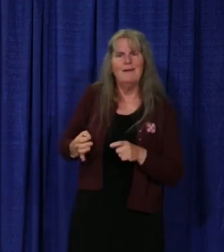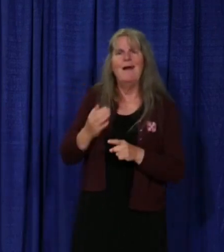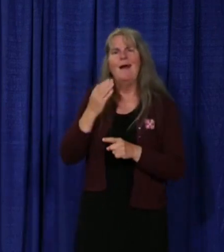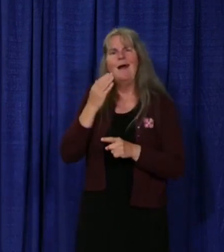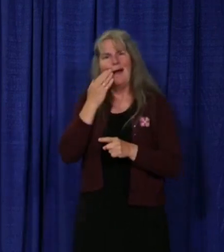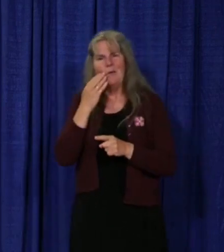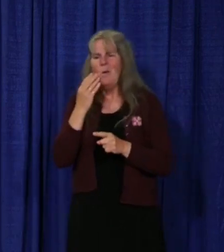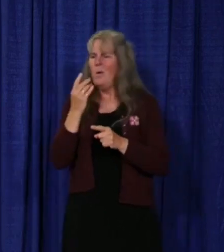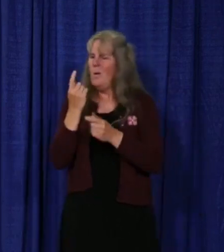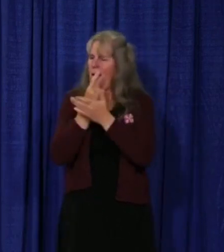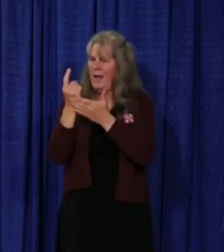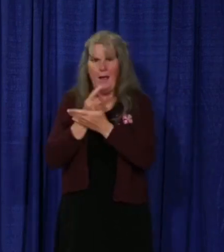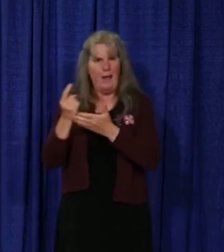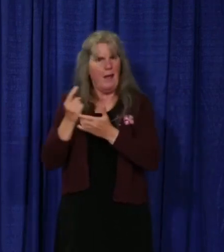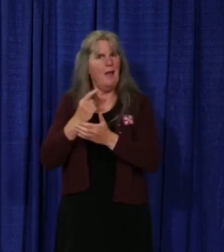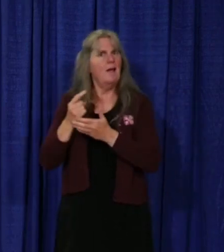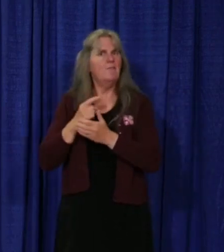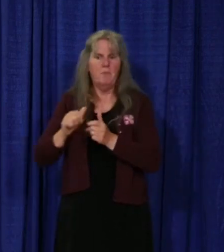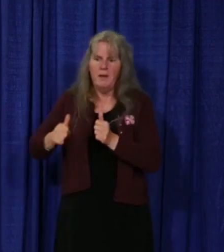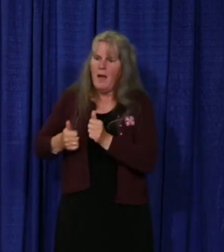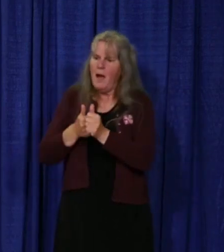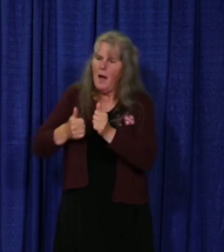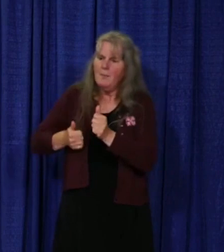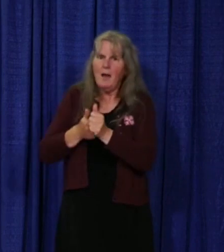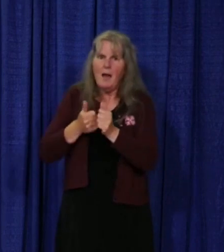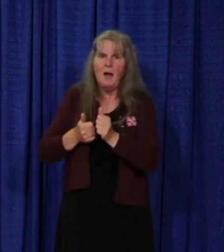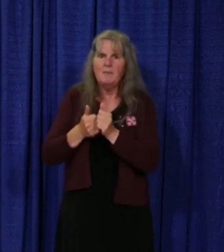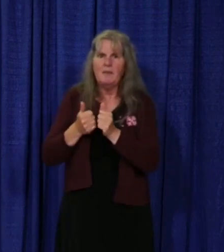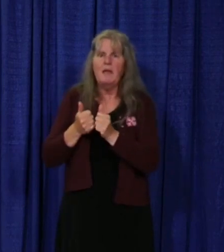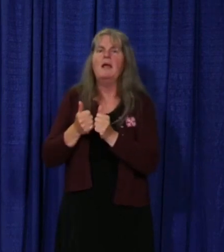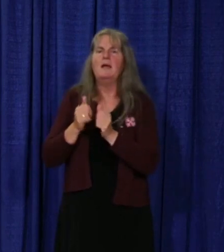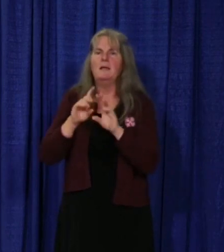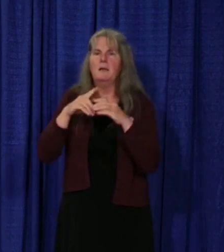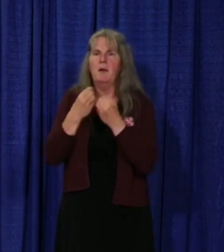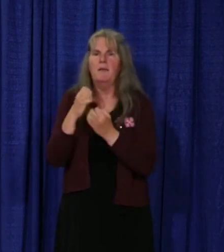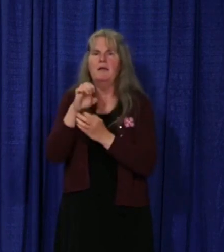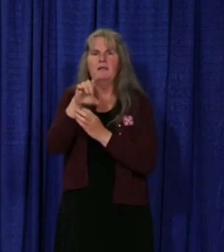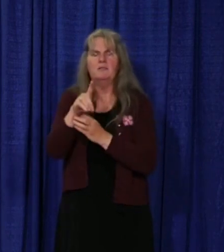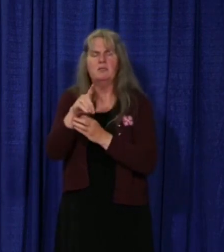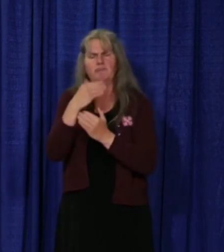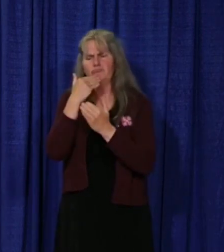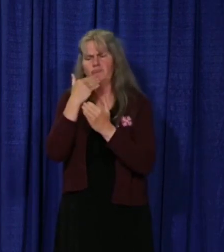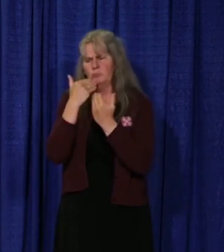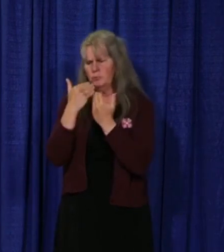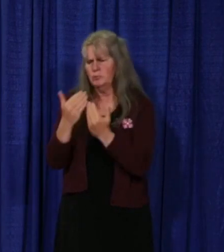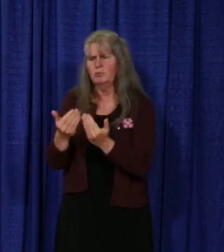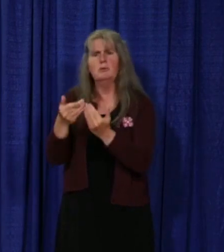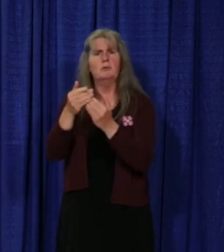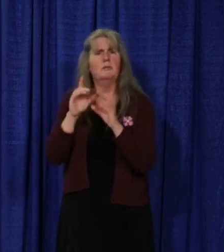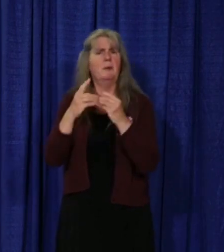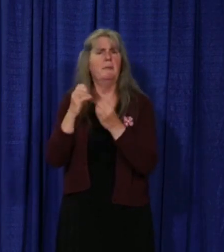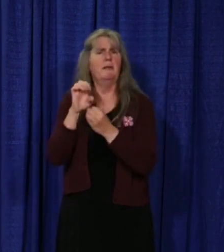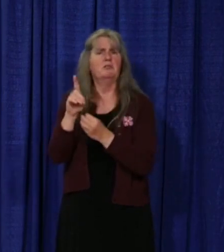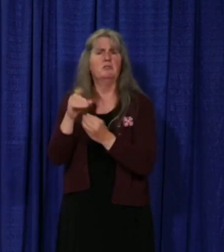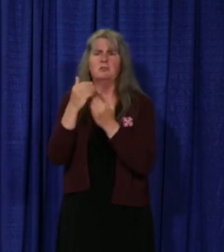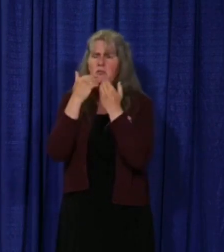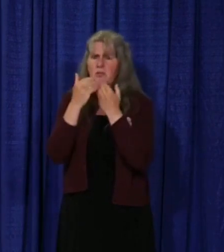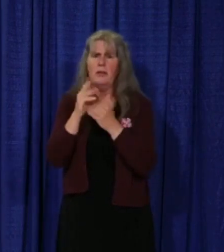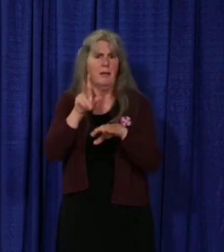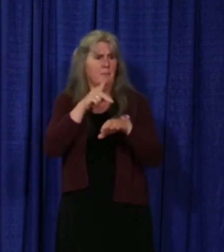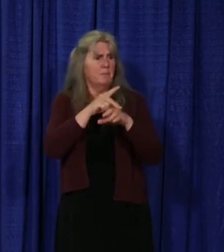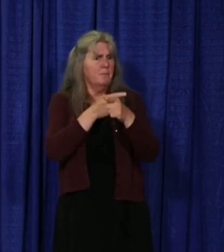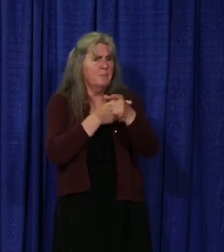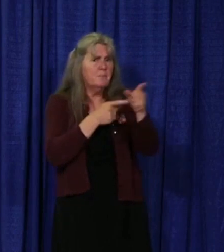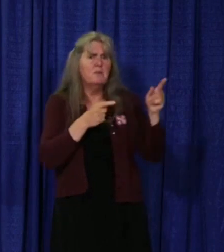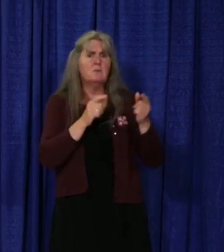been weekly updates from the minister and her team. I want to commend the Department of Education, the principals,